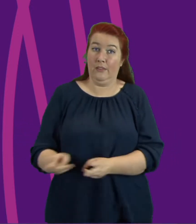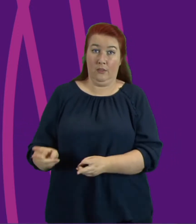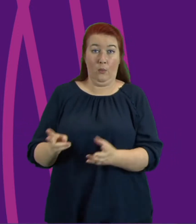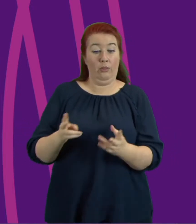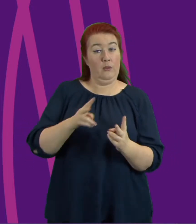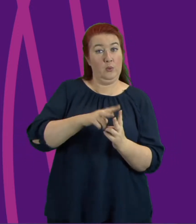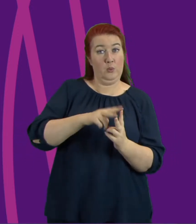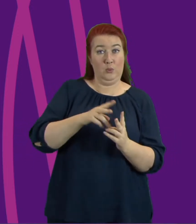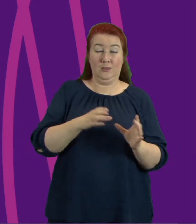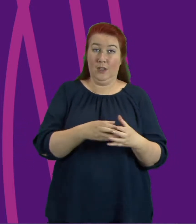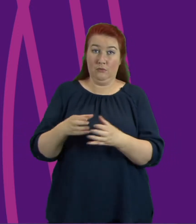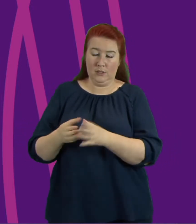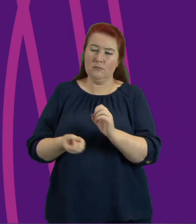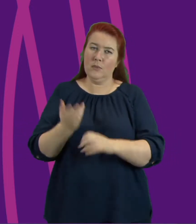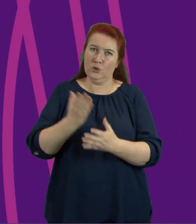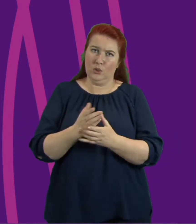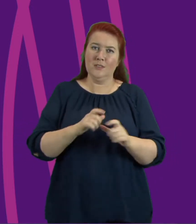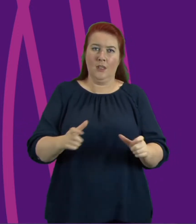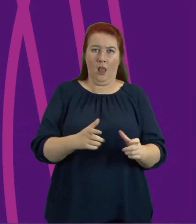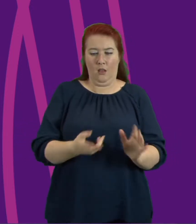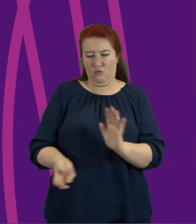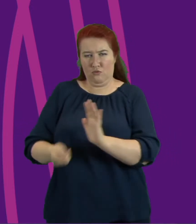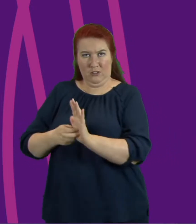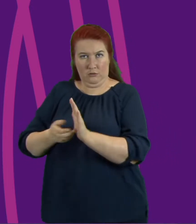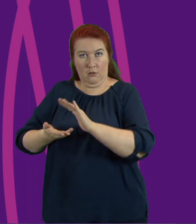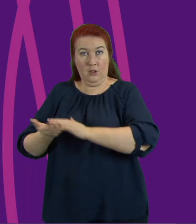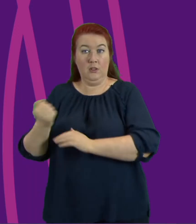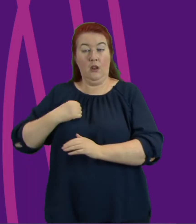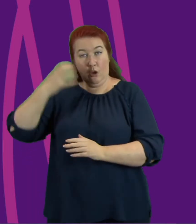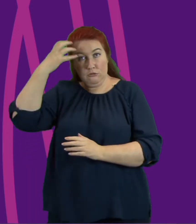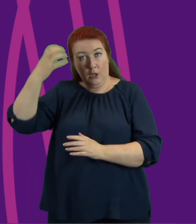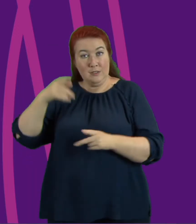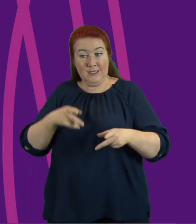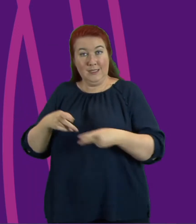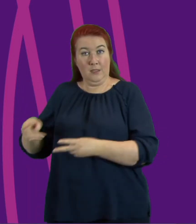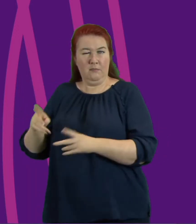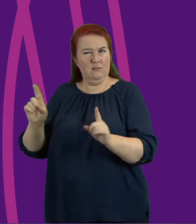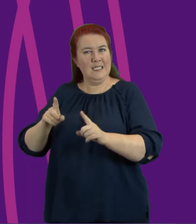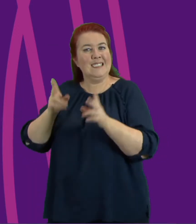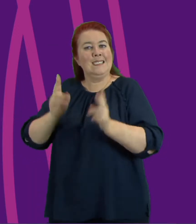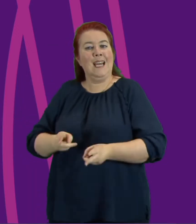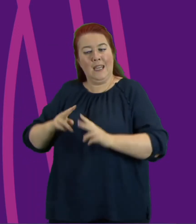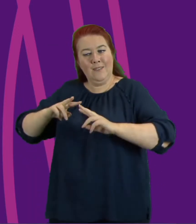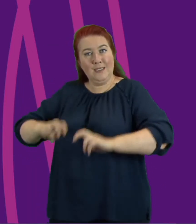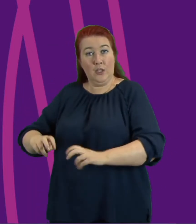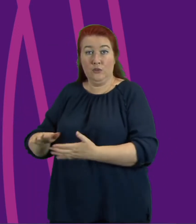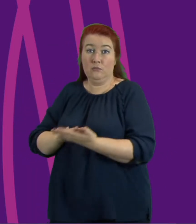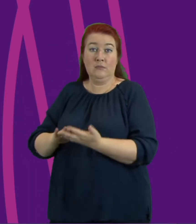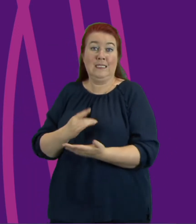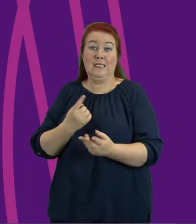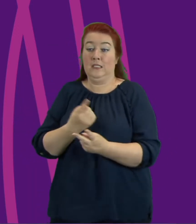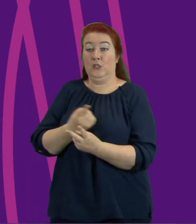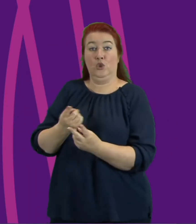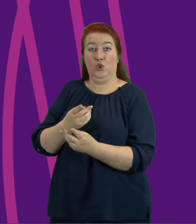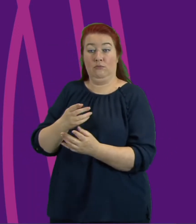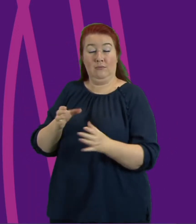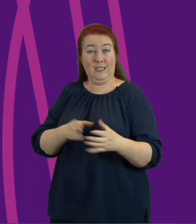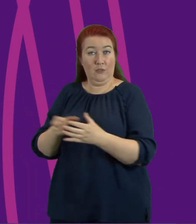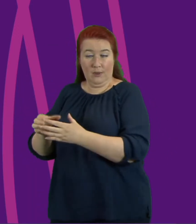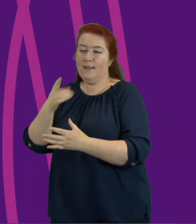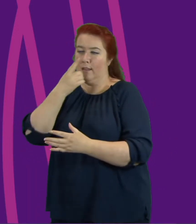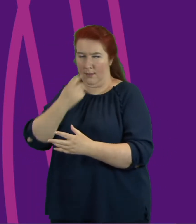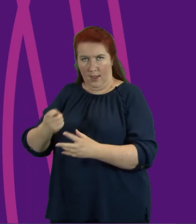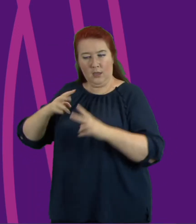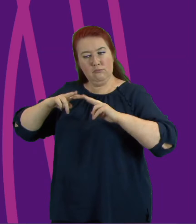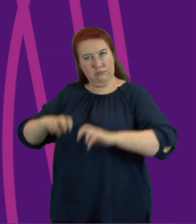will be registered within the Crown system of death investigation, and each of these deaths can be investigated. The nature